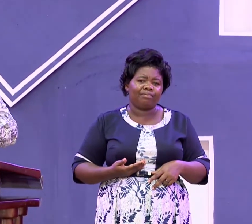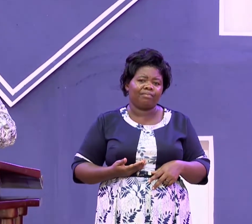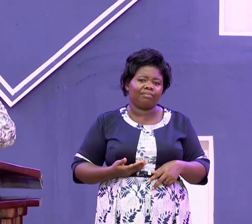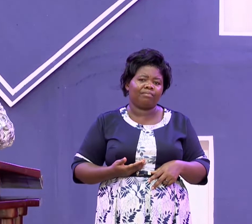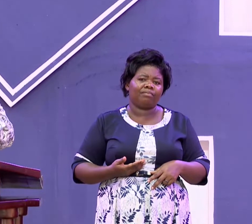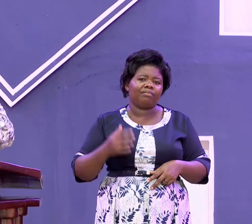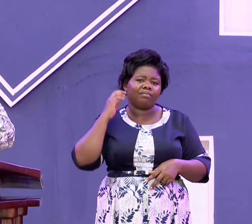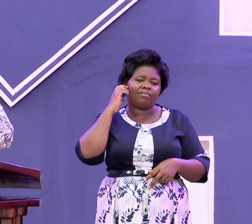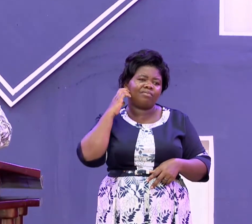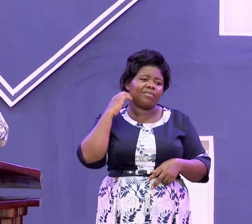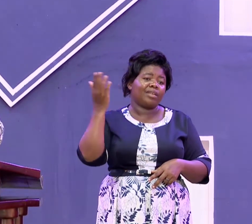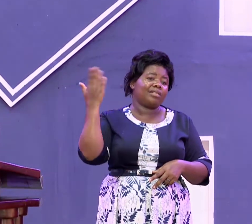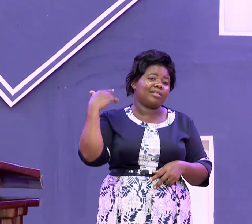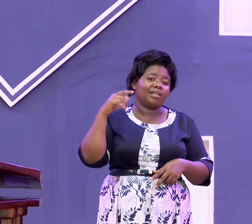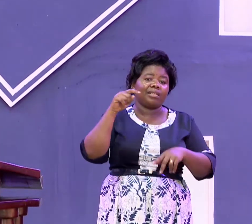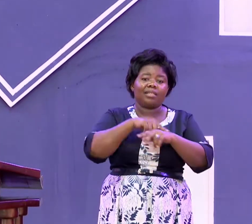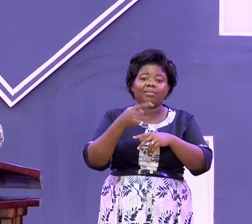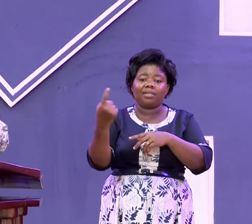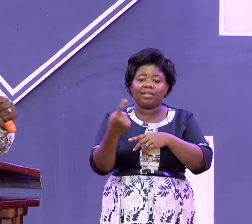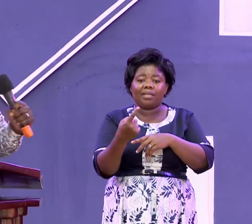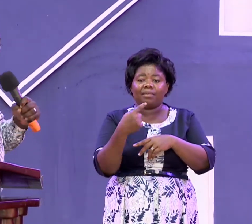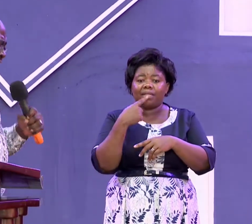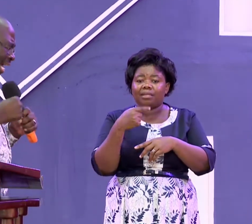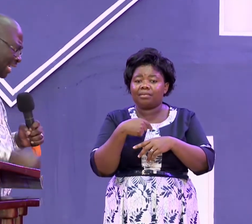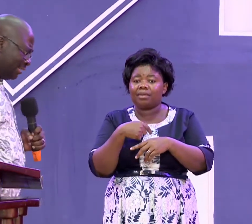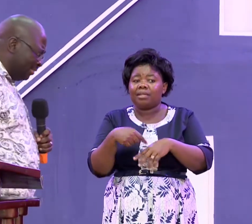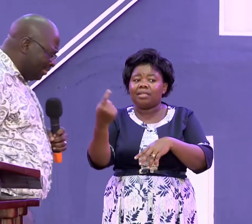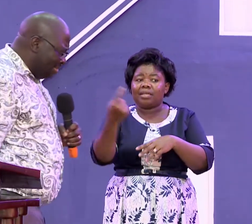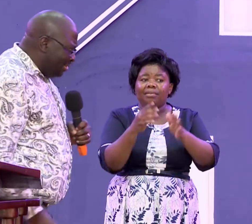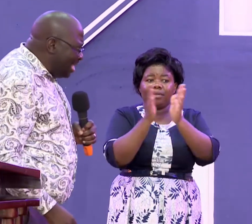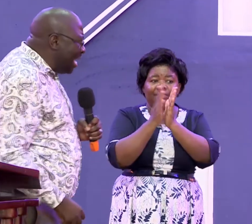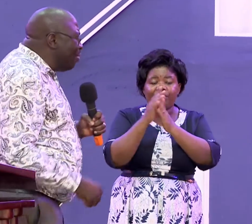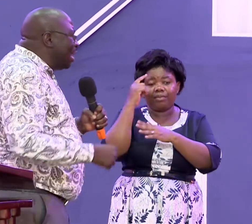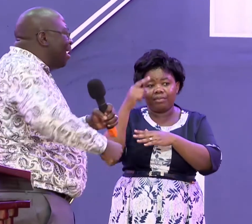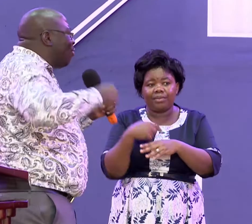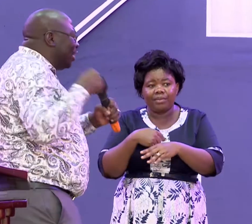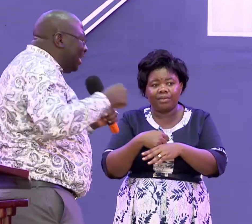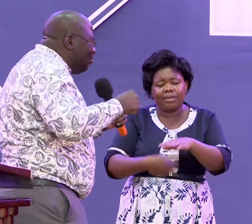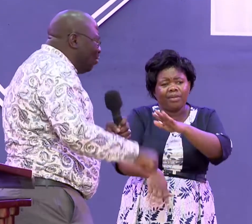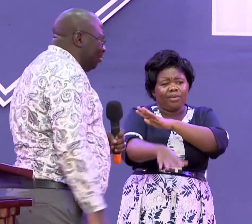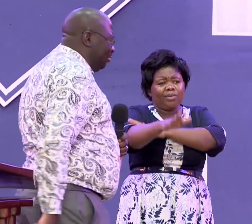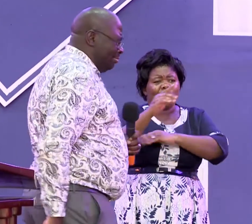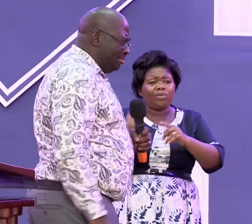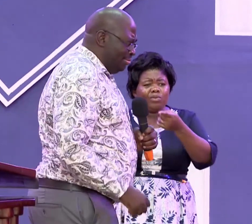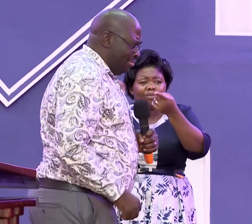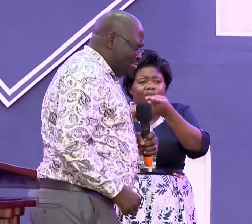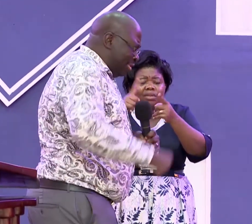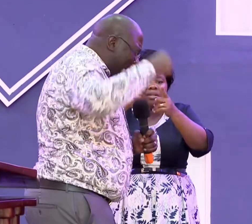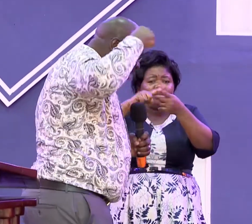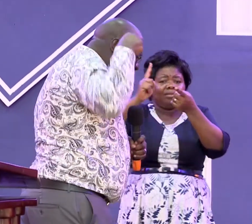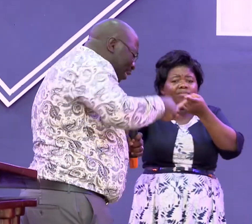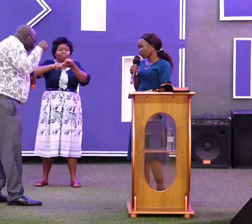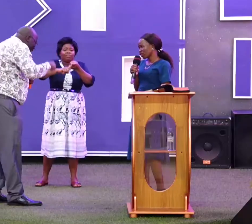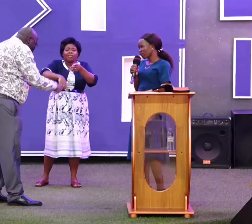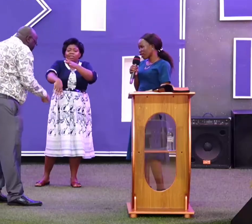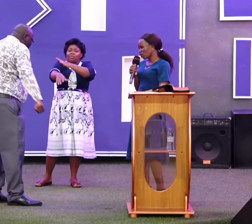luno olusembyeyo yazze n'agamba the last time she came and told me n'asabire saala and prayed for me a prayer mukama akwongere nnyo said may god increase